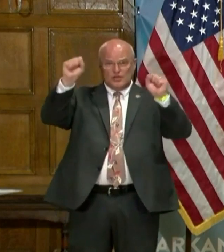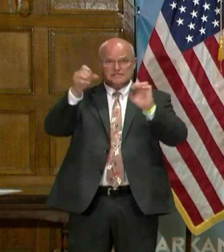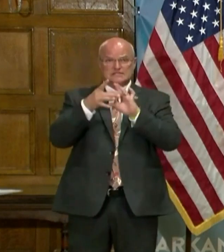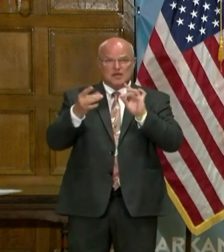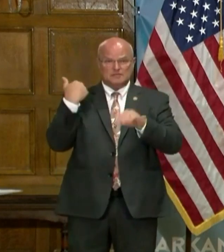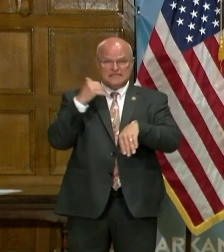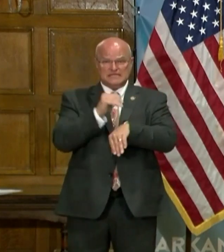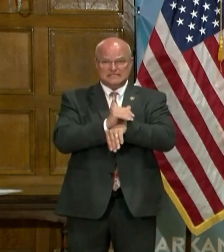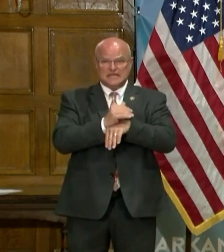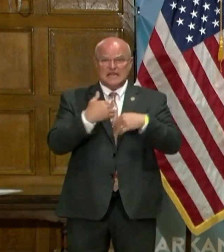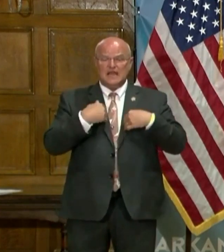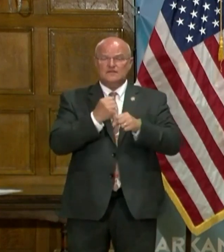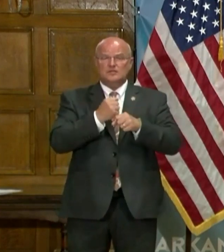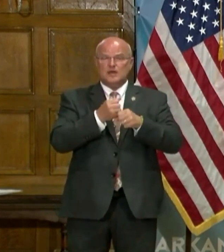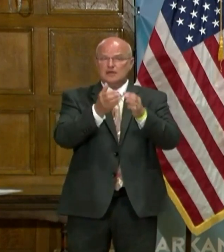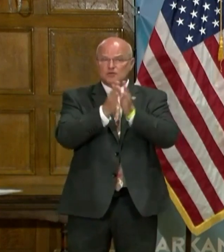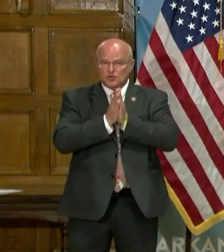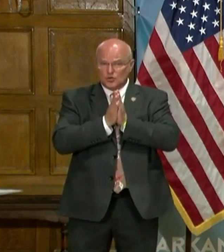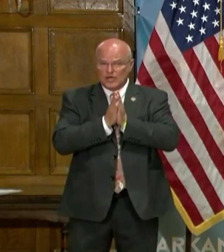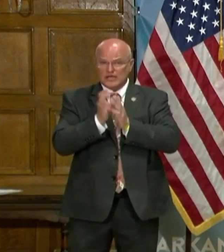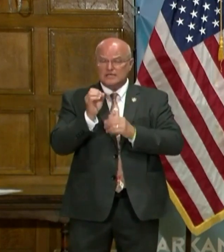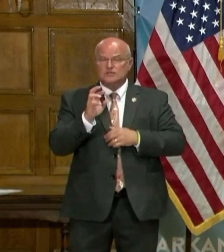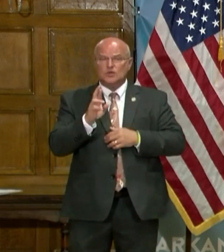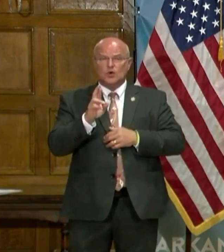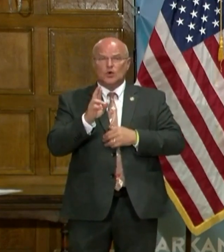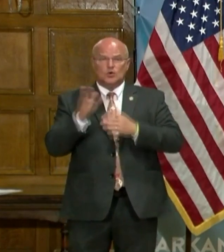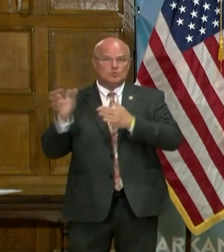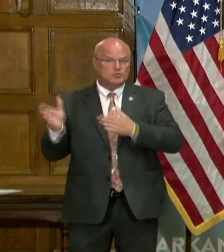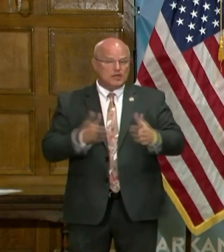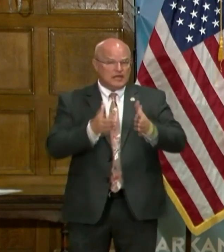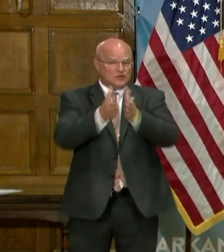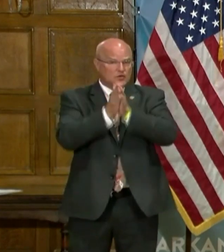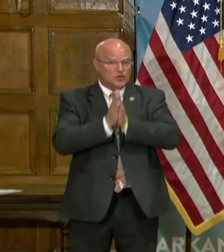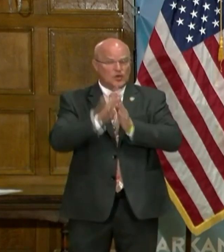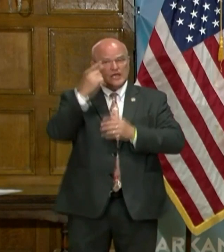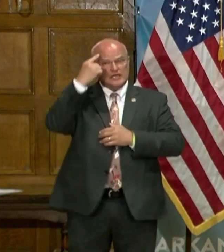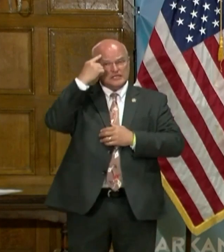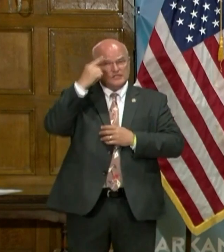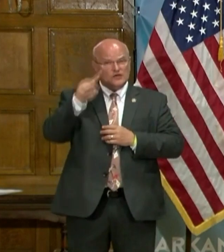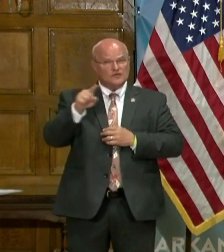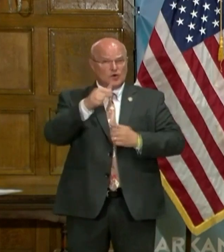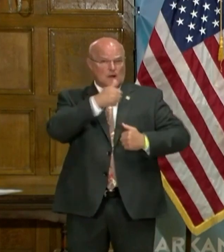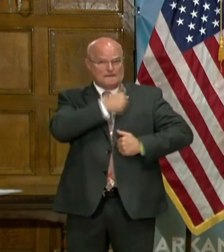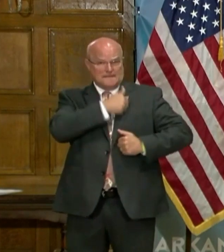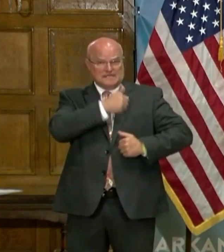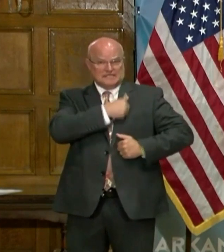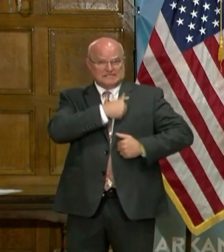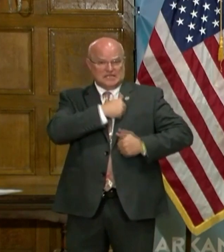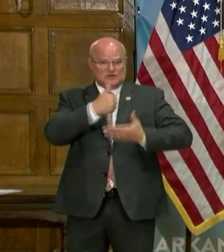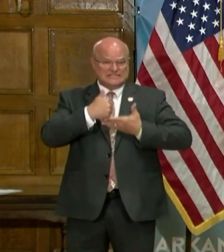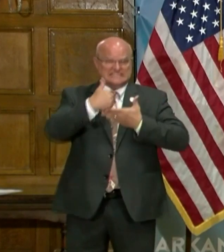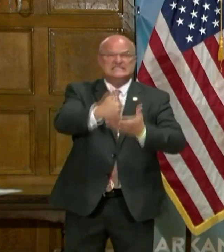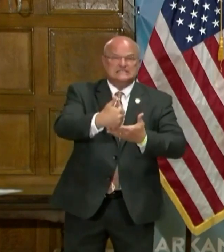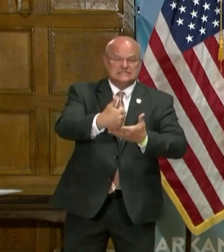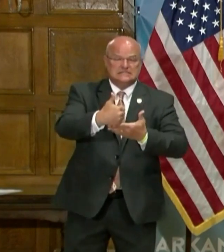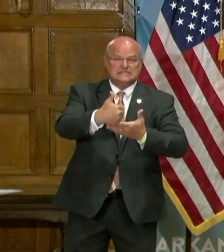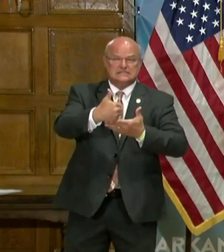night, have you made a request, or are you planning on making any requests for military assistance aside